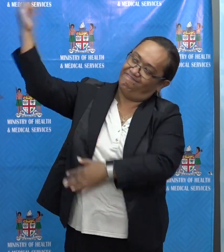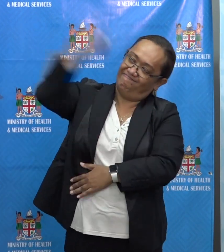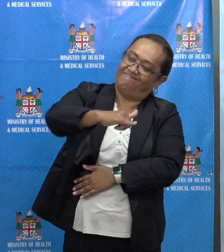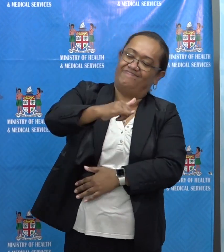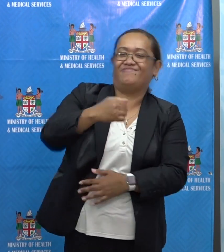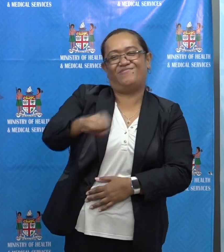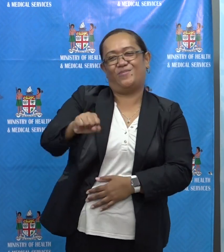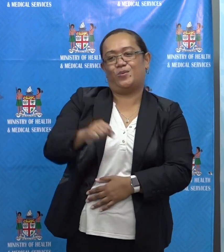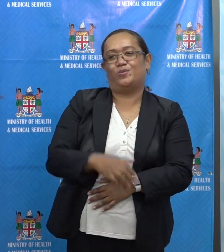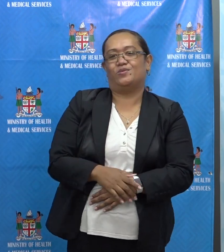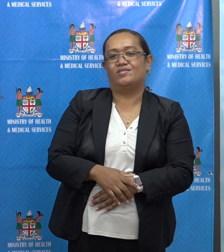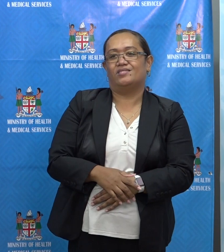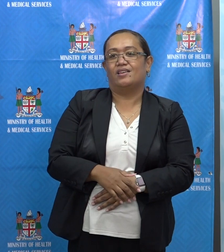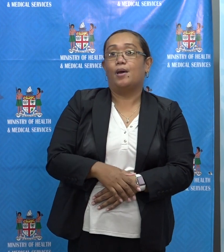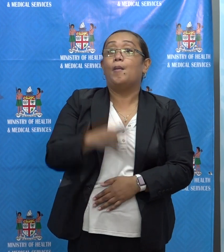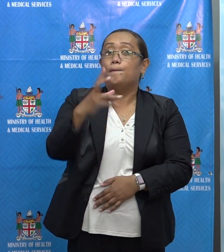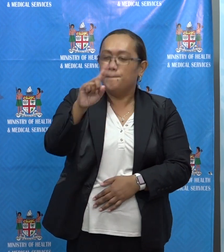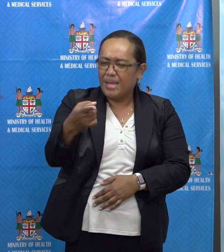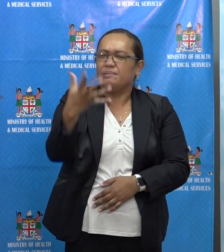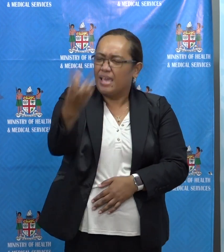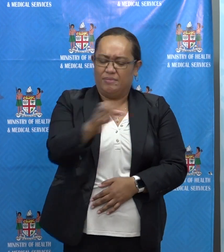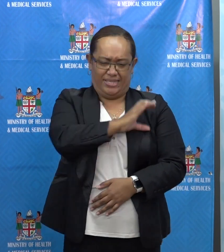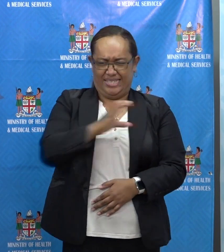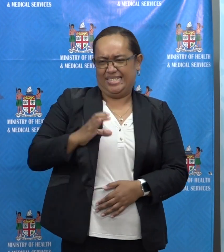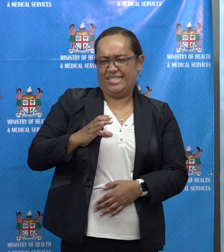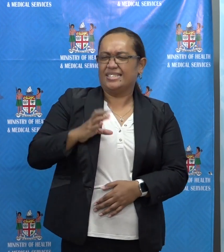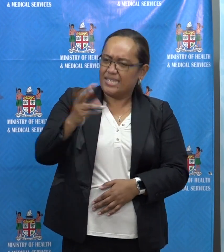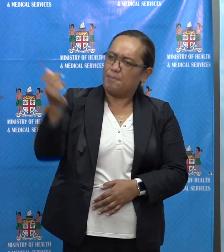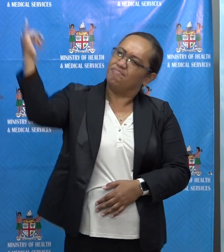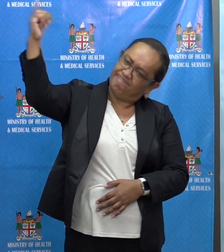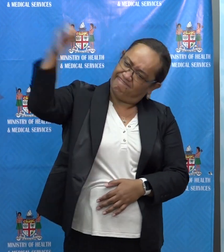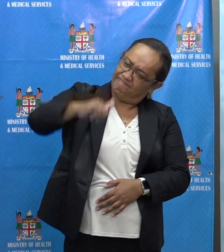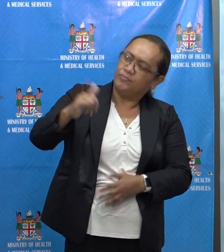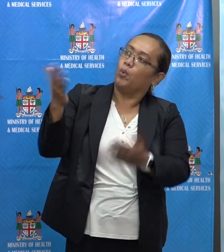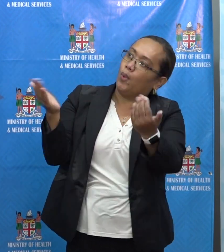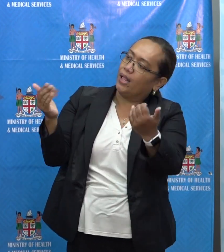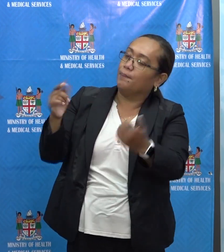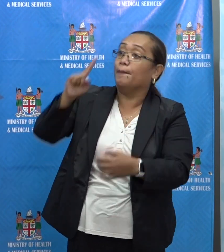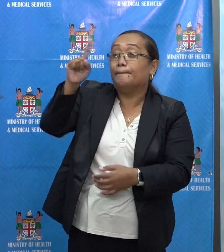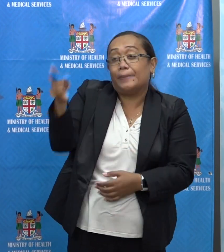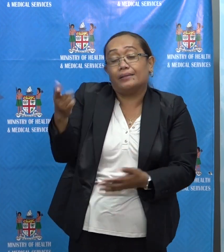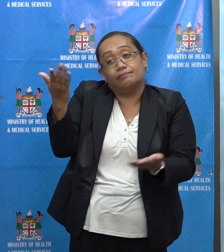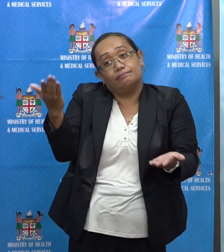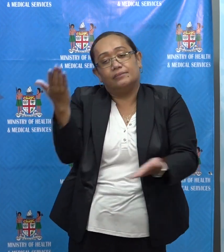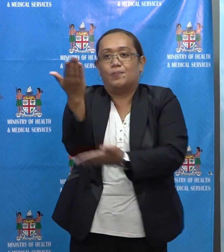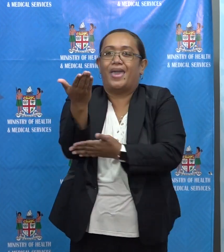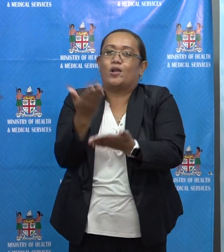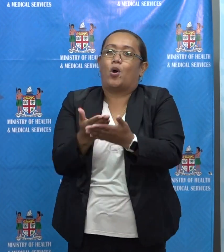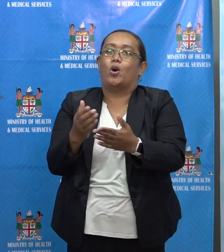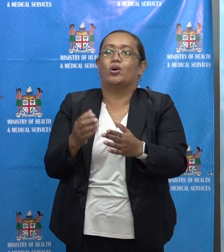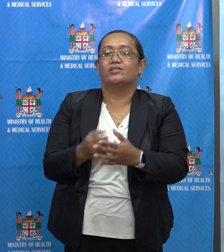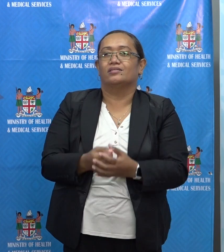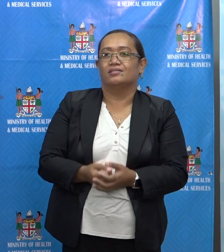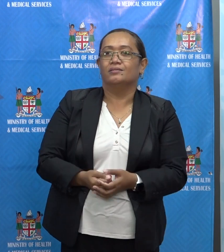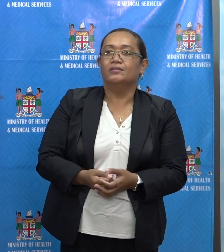are our citizens. However, during this period while we are sorting out this current outbreak and sorting out our containment